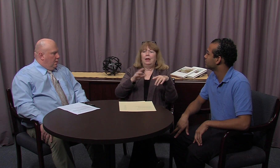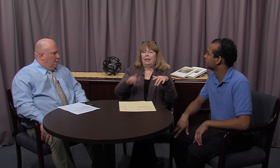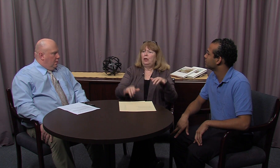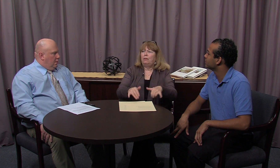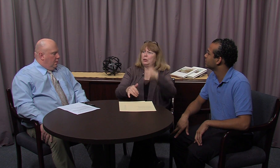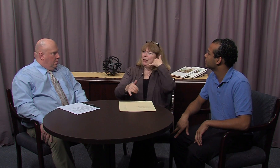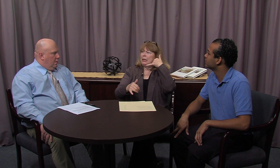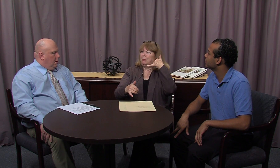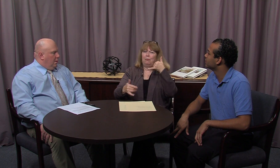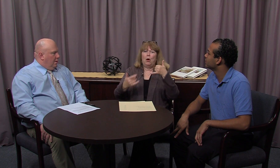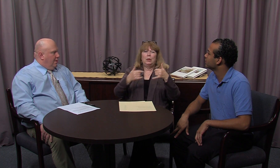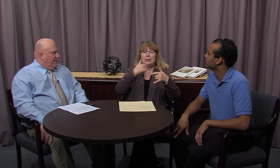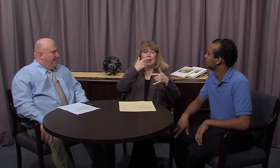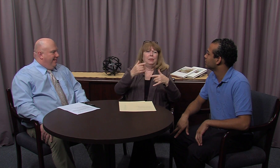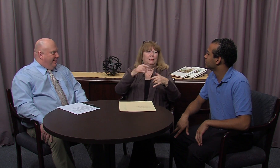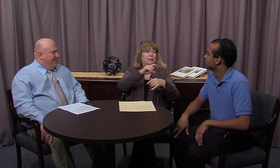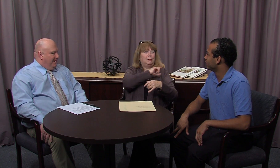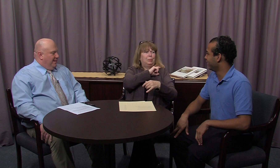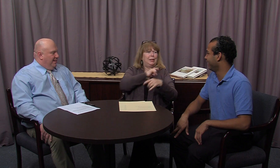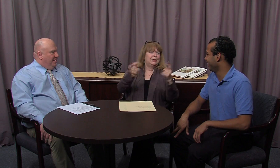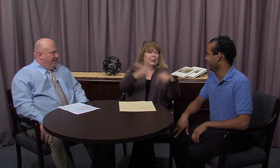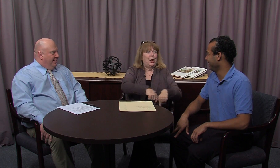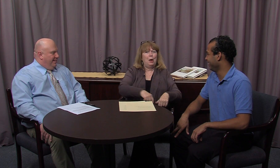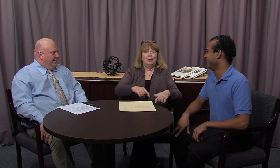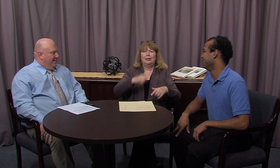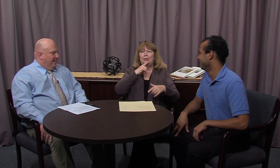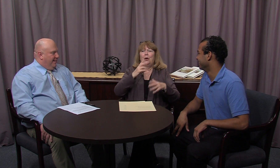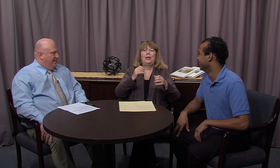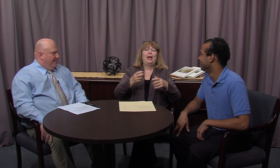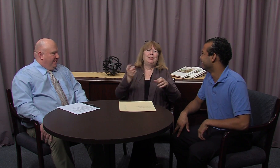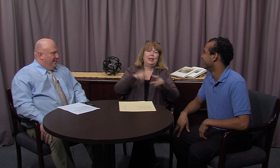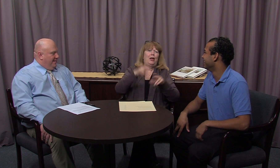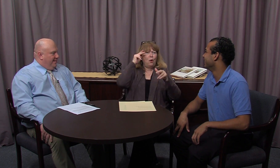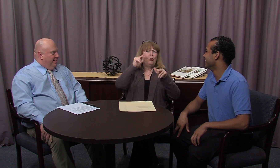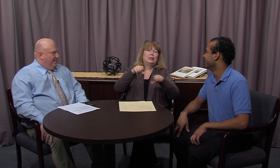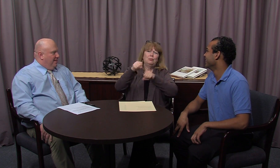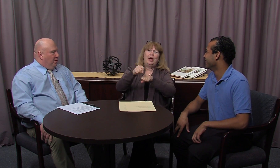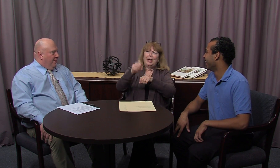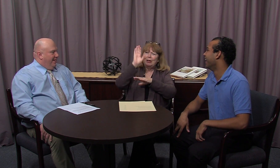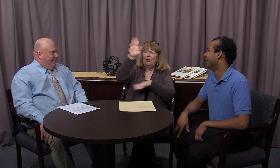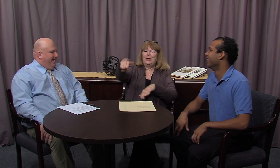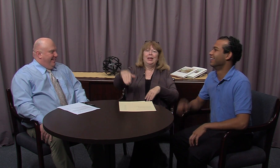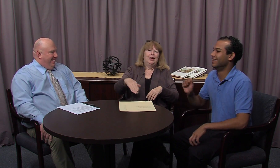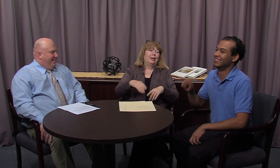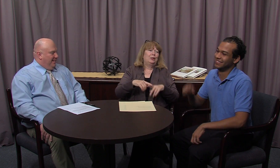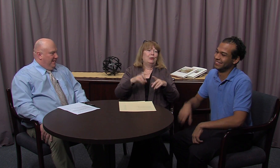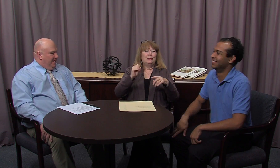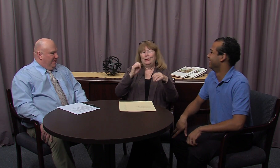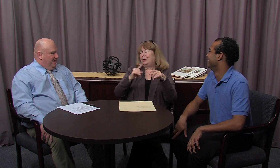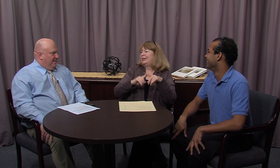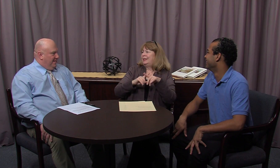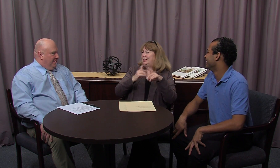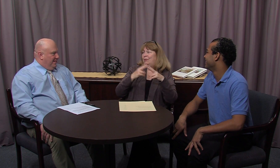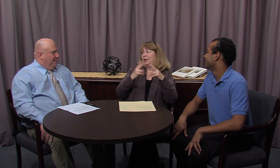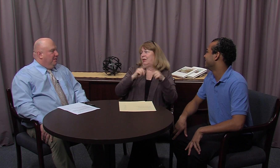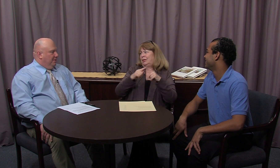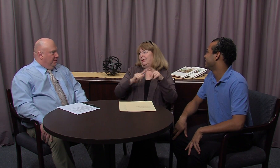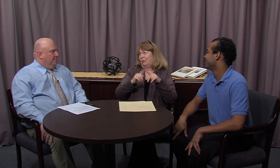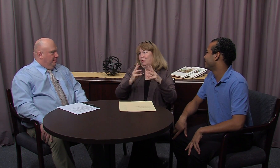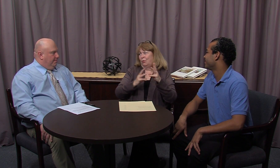could have just picked up a phone and tell the police to come, but no, they have to get on the horse and ride all the way, So it's a very different world,